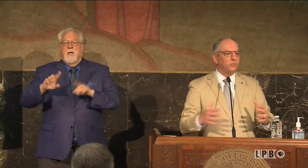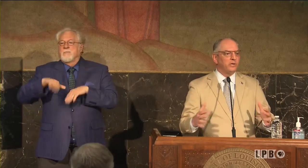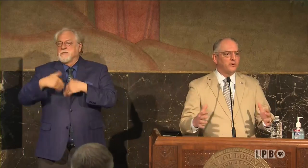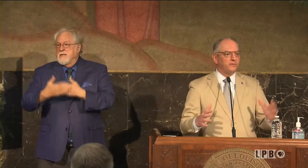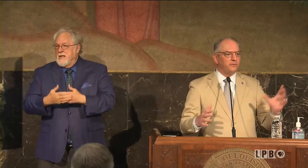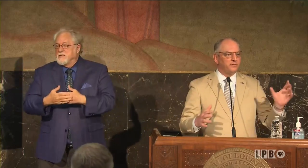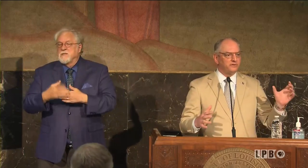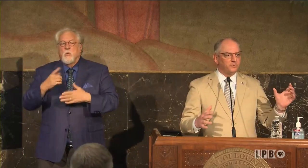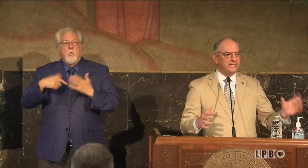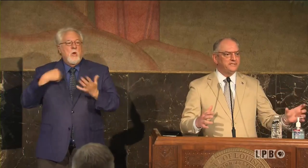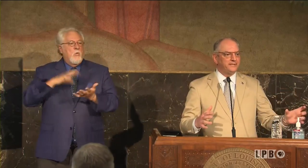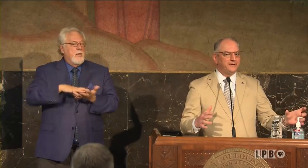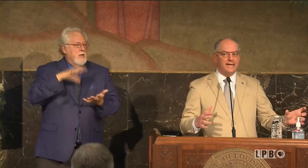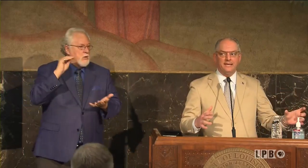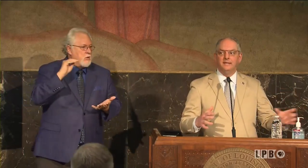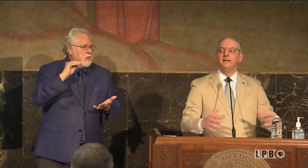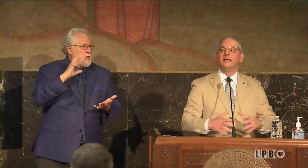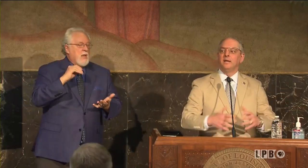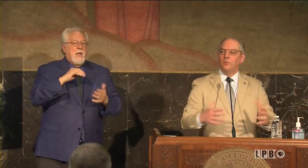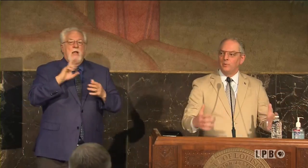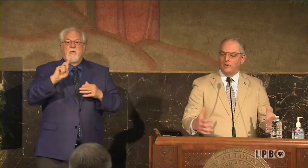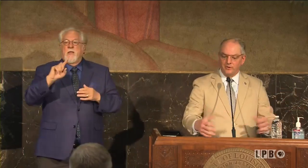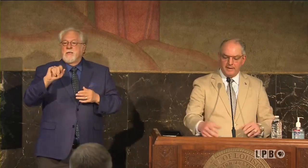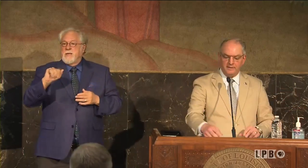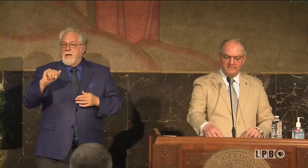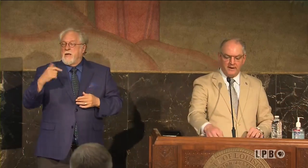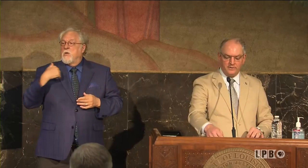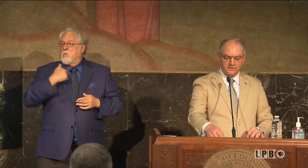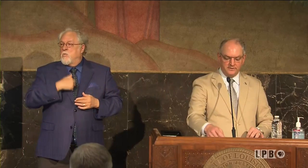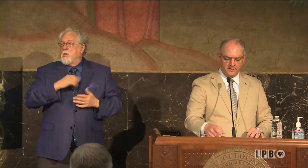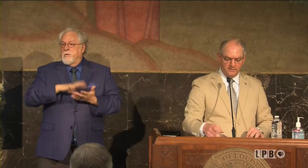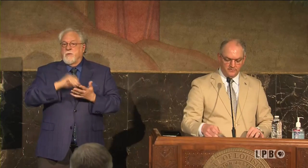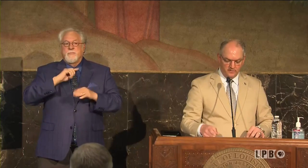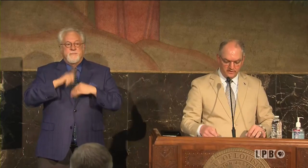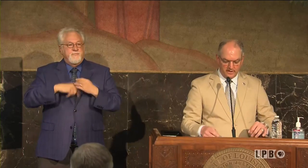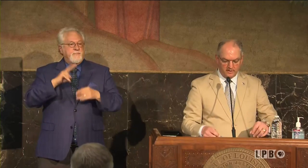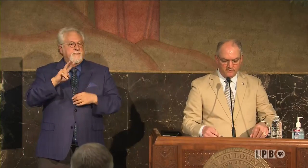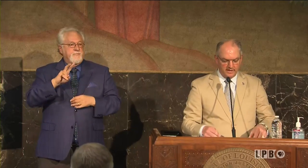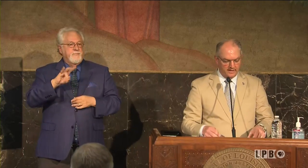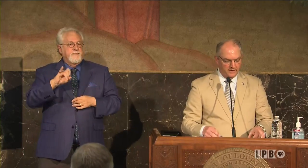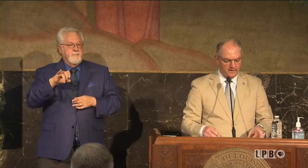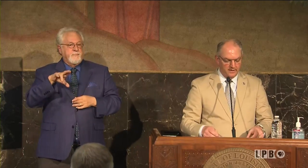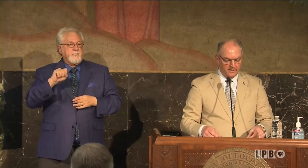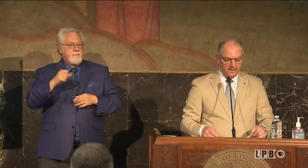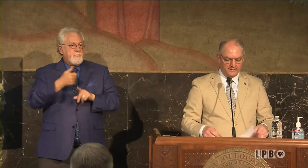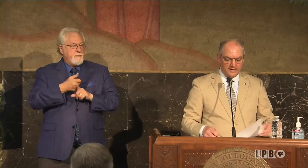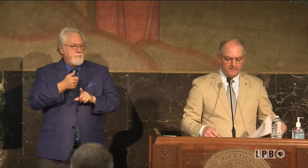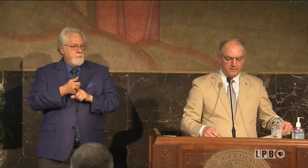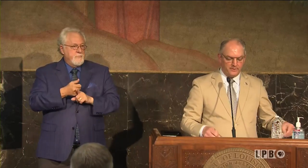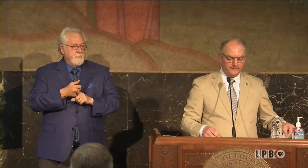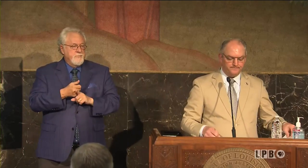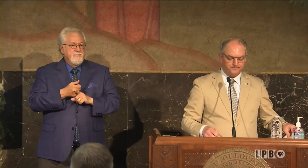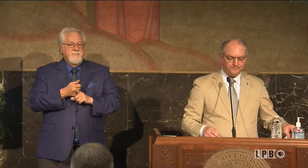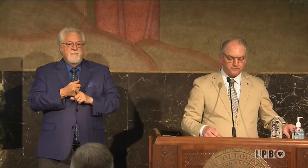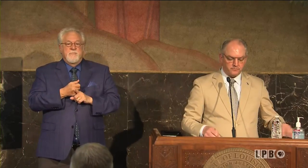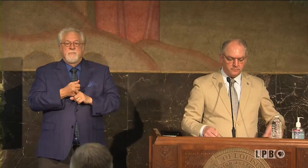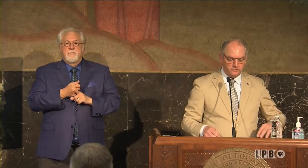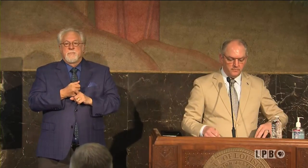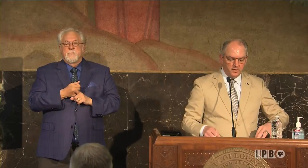based on what we learn, both as it relates to the data and what we learn about the virus itself over the intervening time